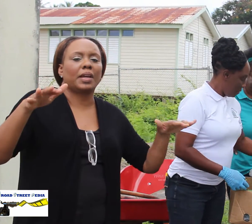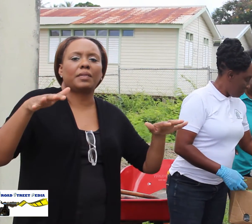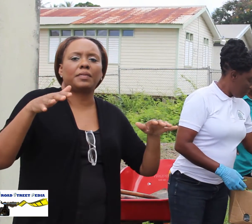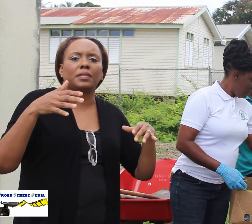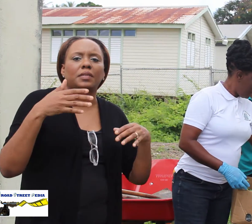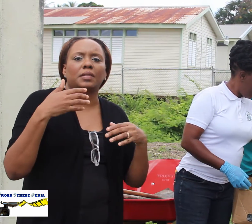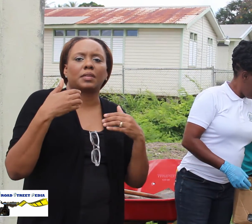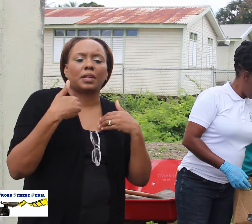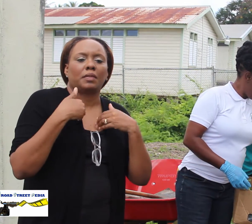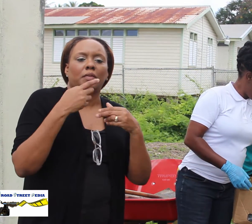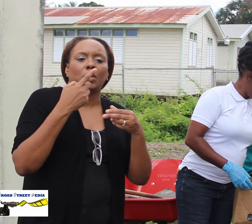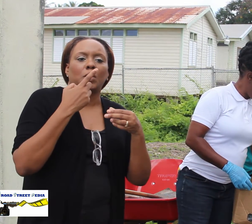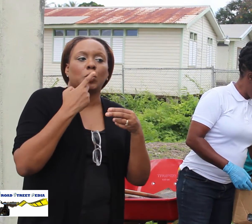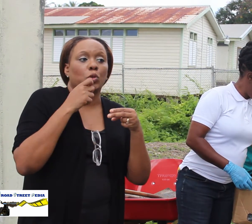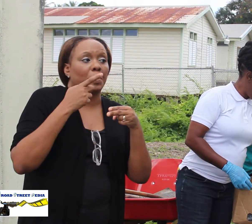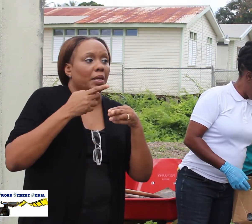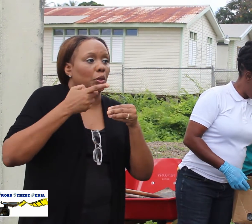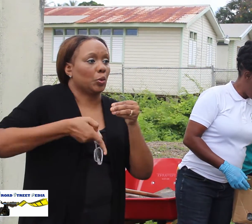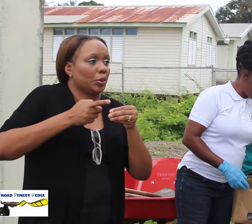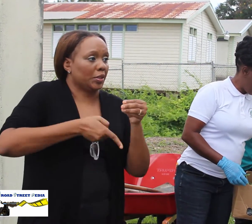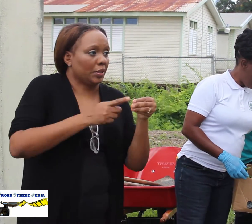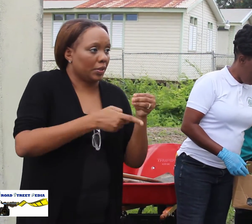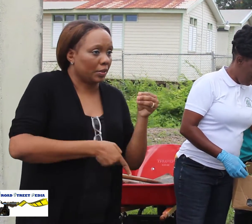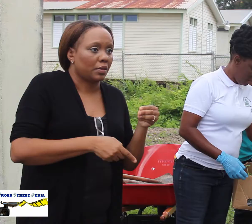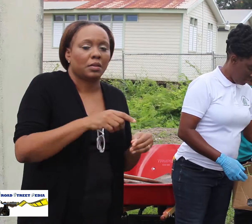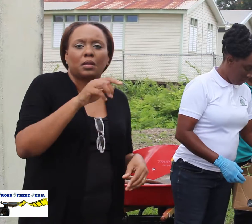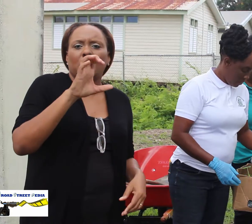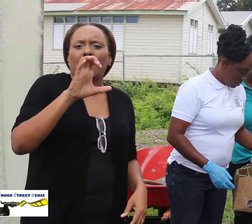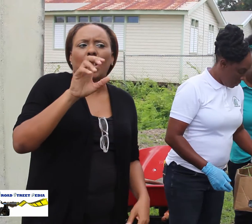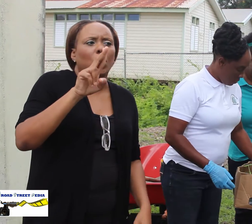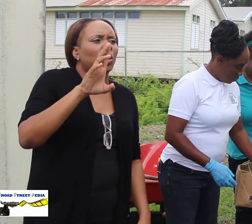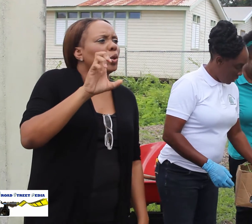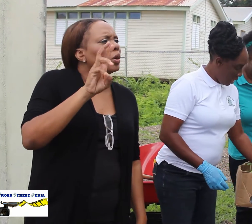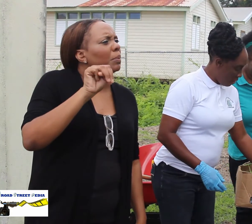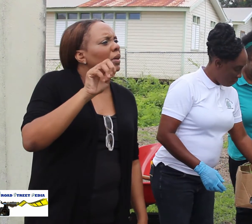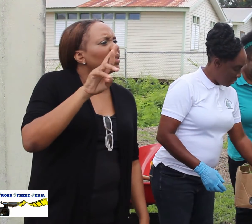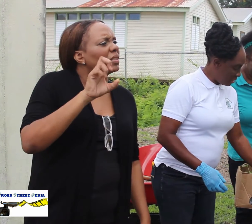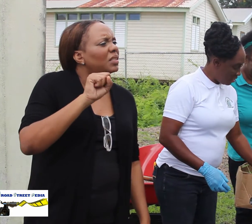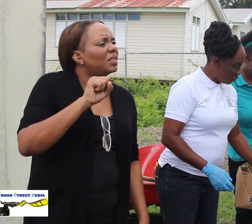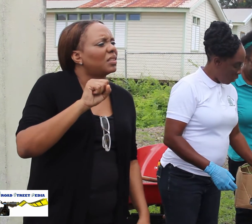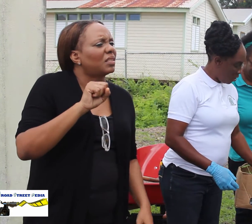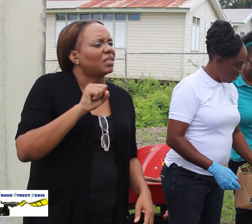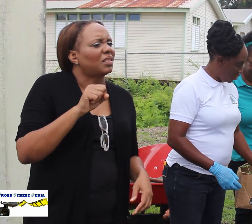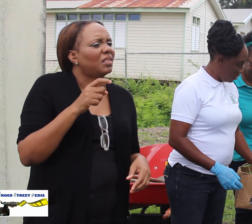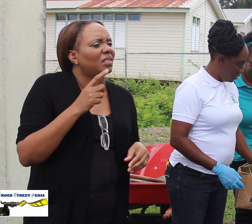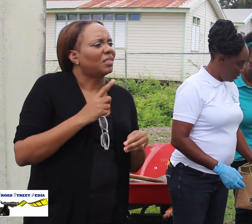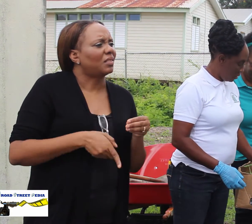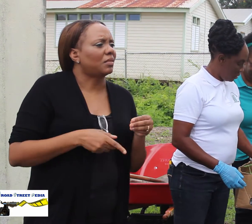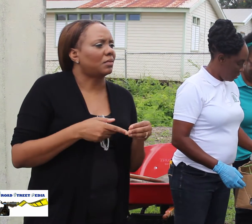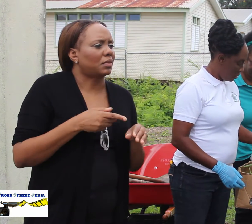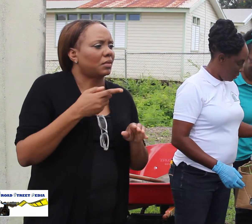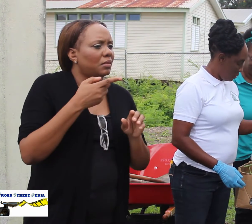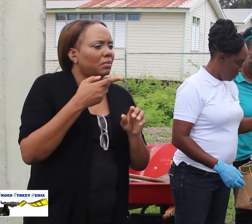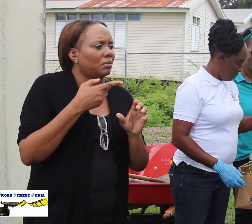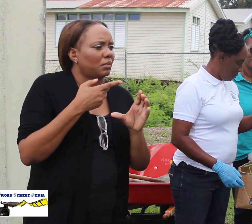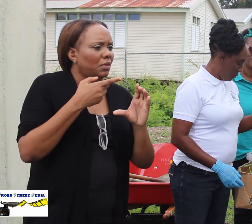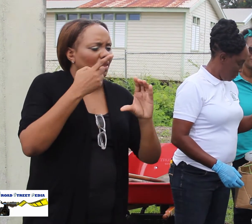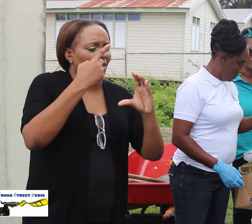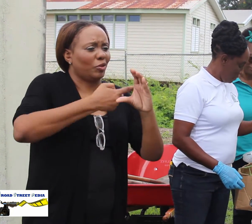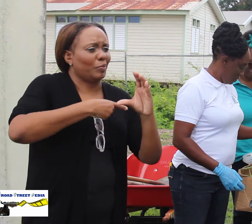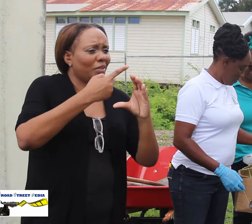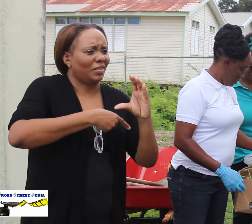Okay, we have Tomatoes, we have cucumbers, we have butternut squash,